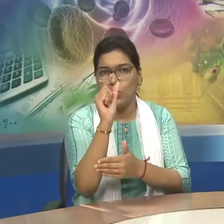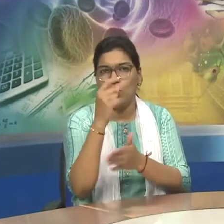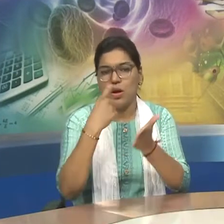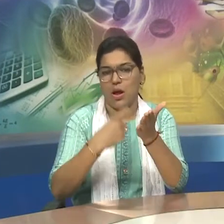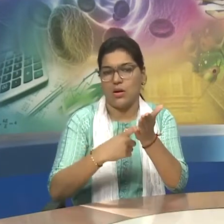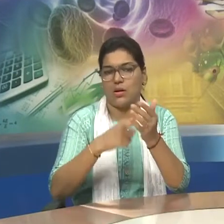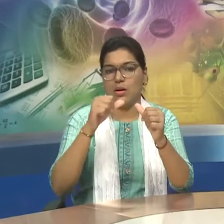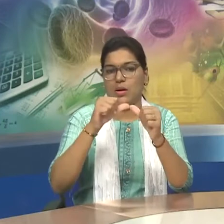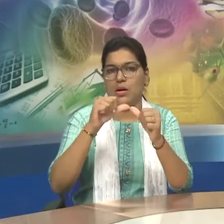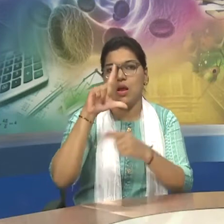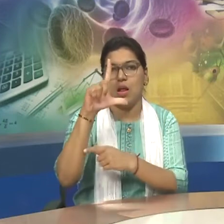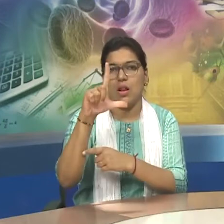reflect an